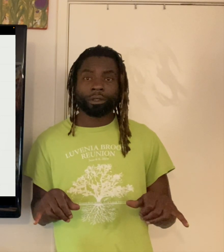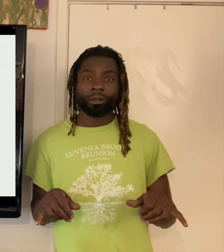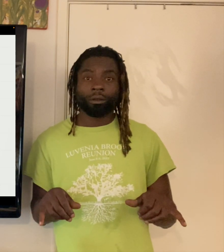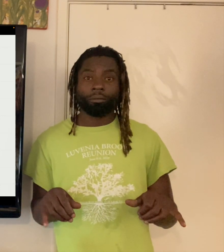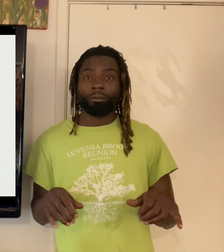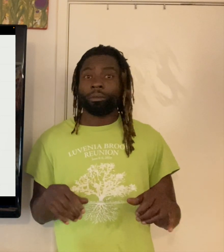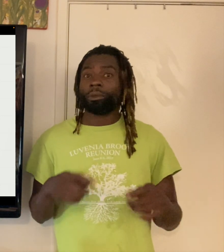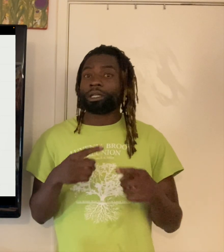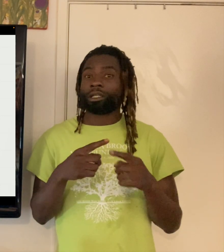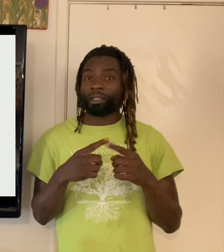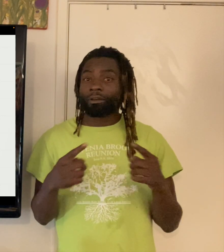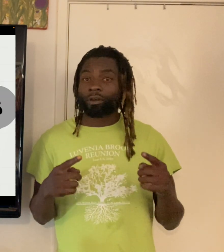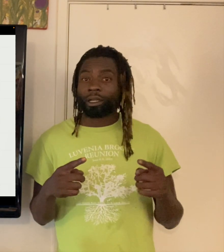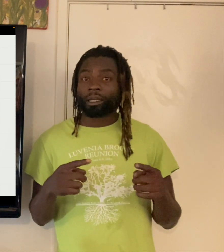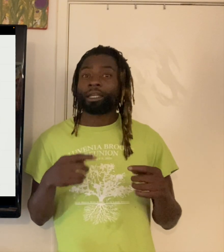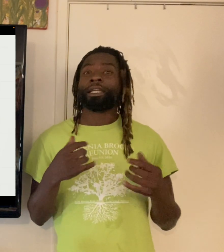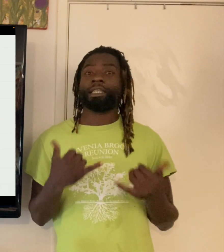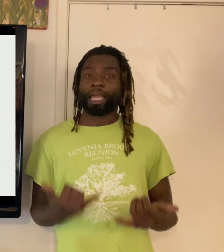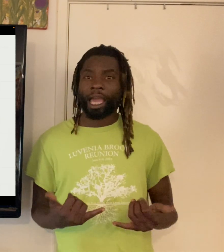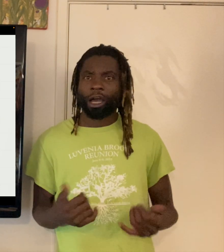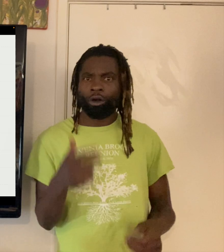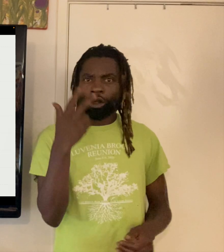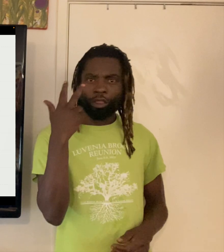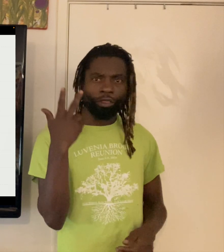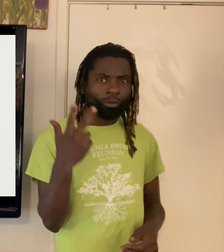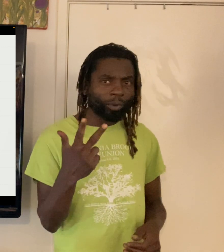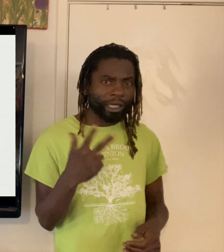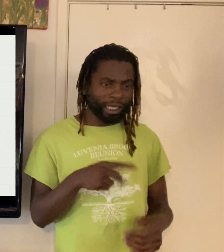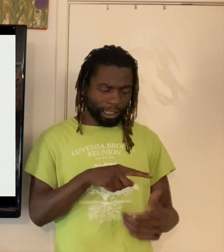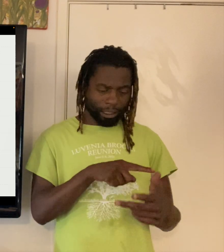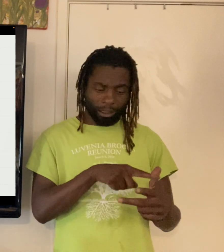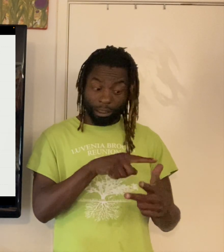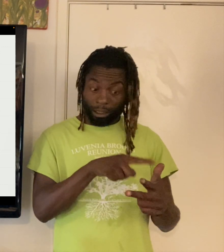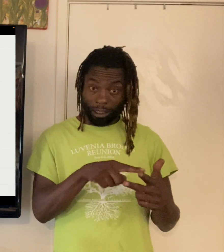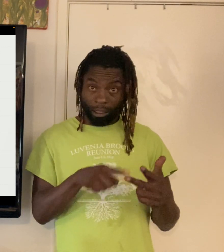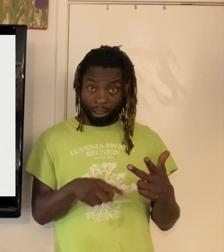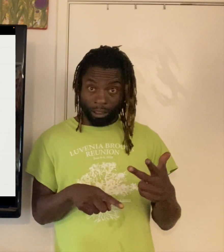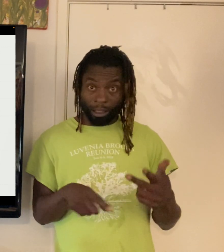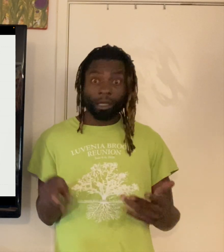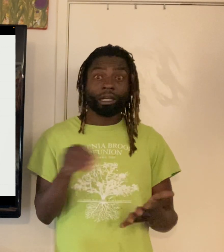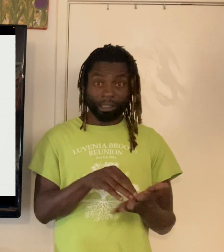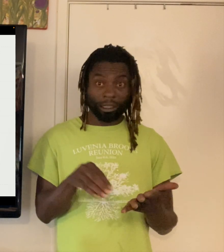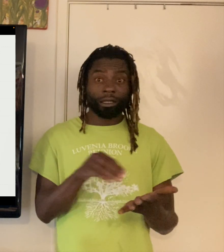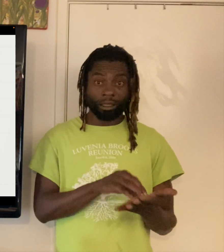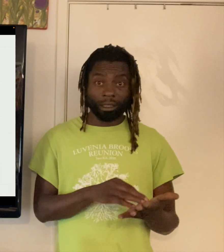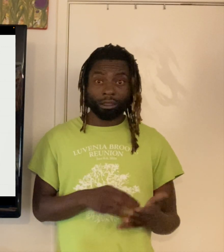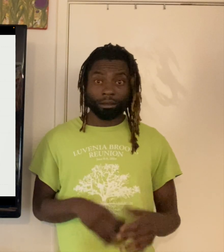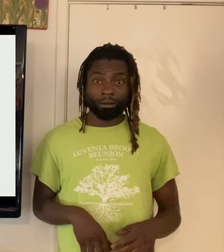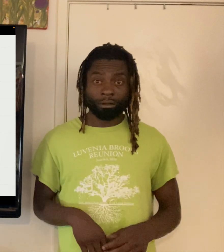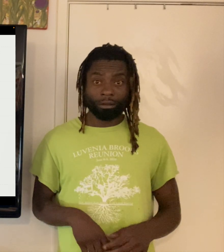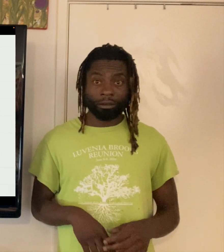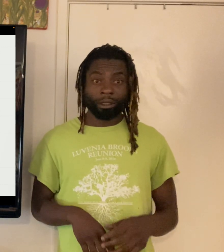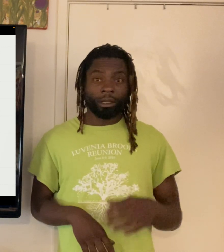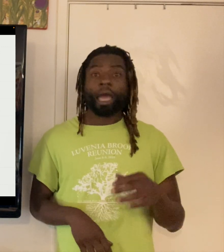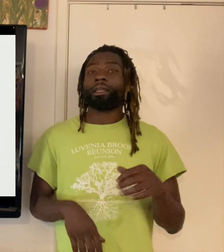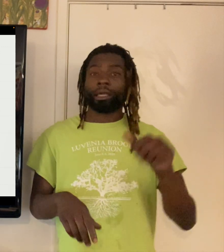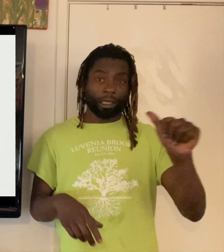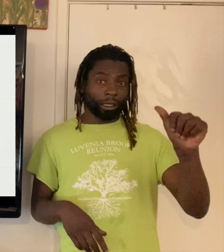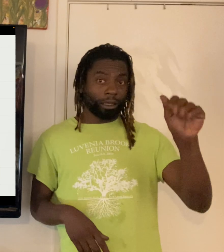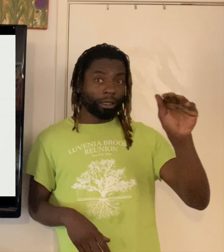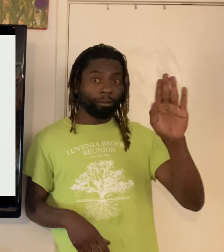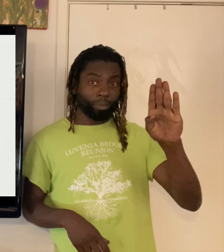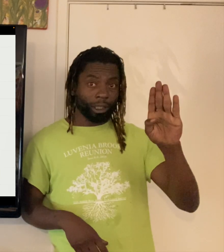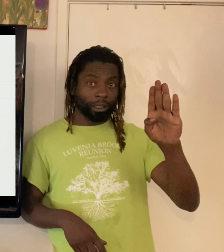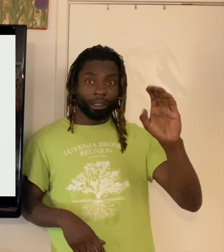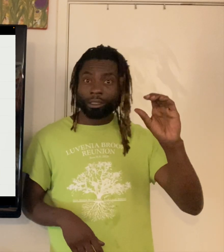things that repeat, there will be three different things that repeat. And this is sometimes called an A, B, C